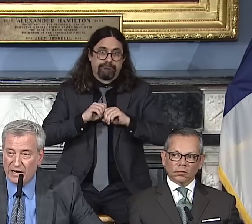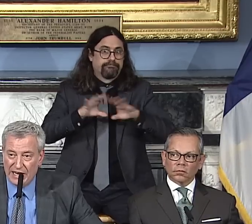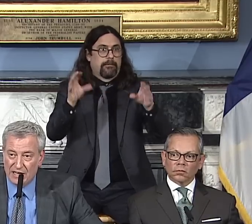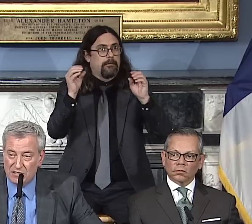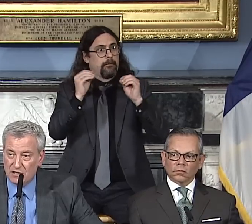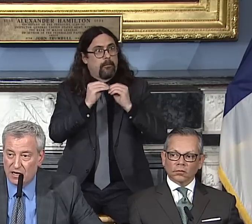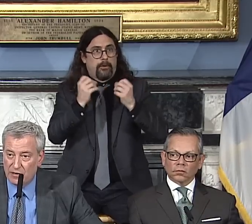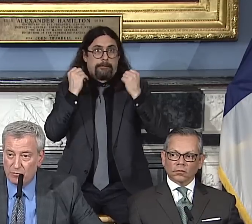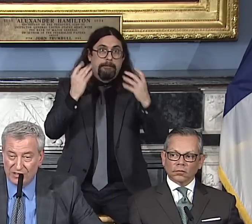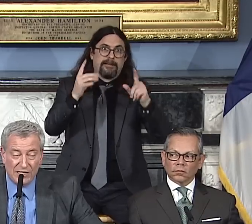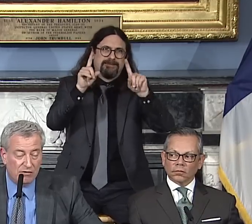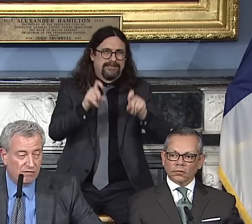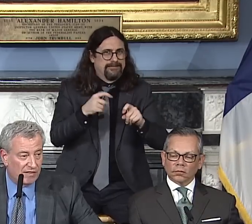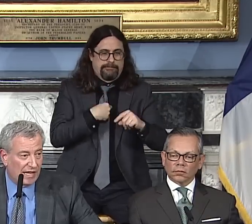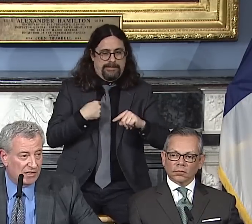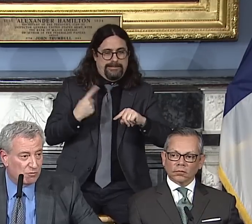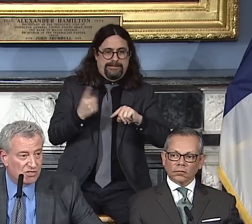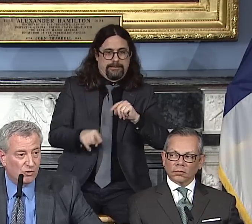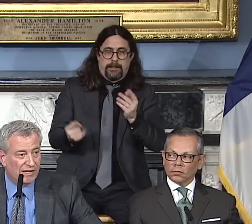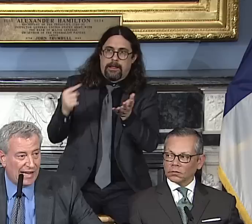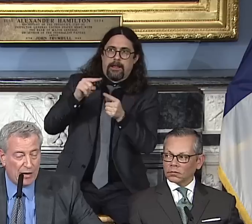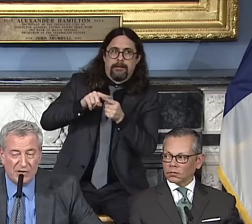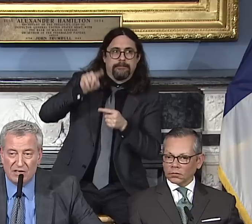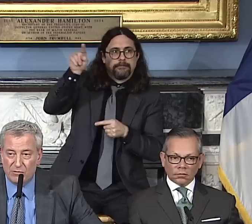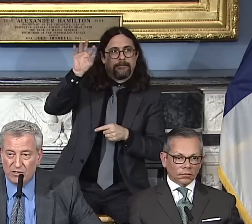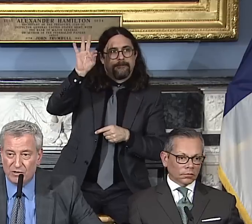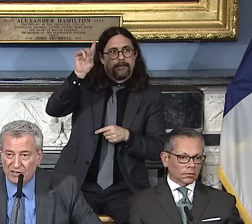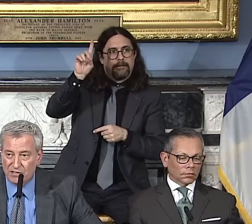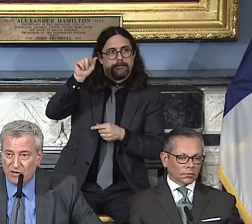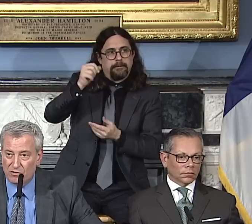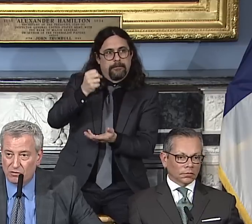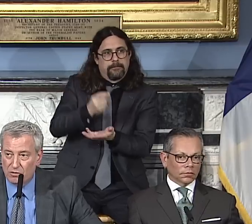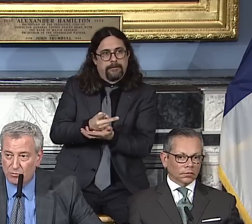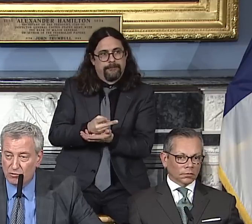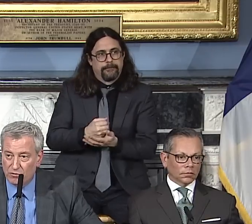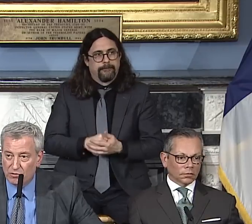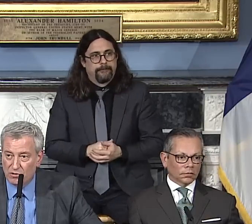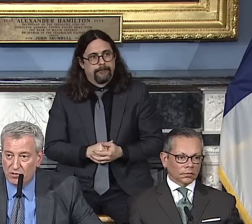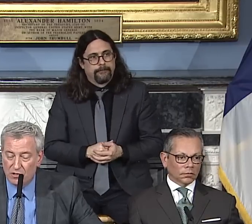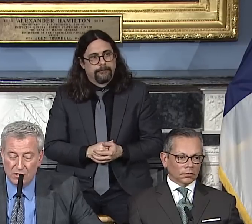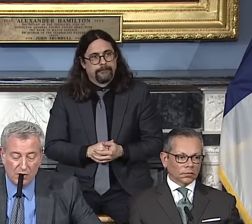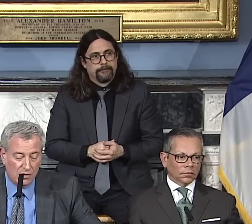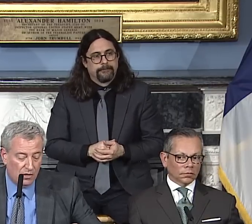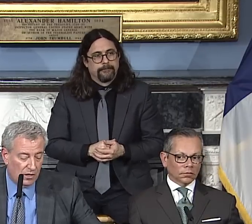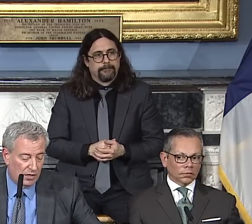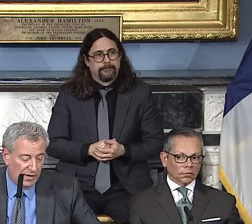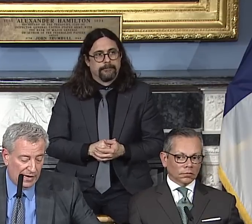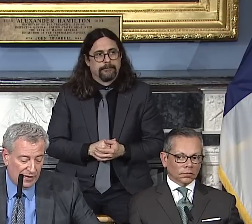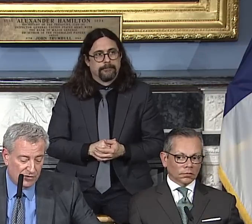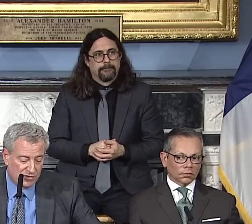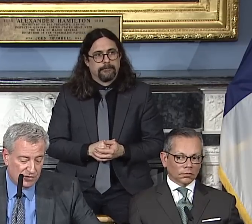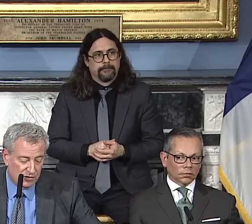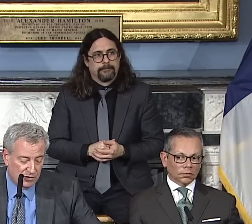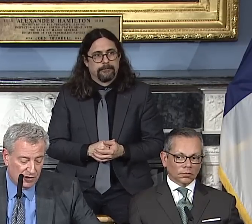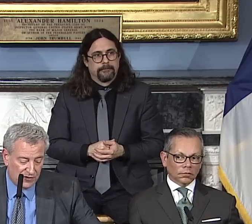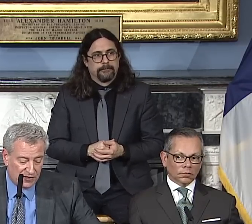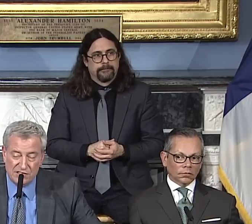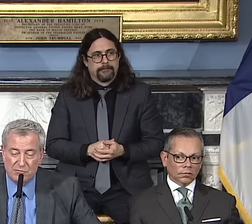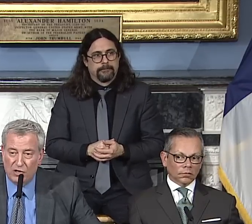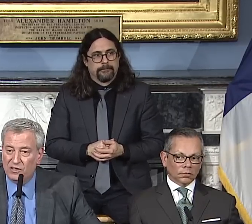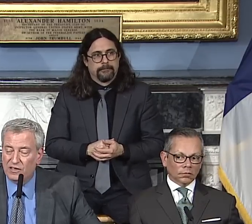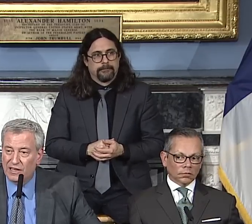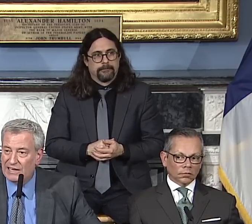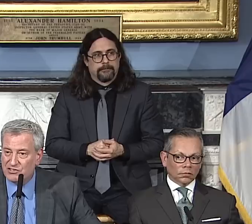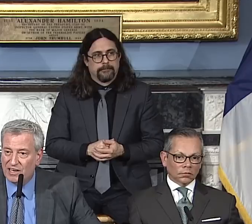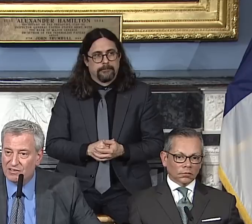into their own hands. I believe that that is what's going to happen if we don't get this federal approval. And I think